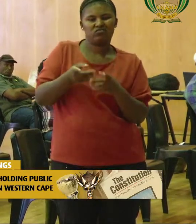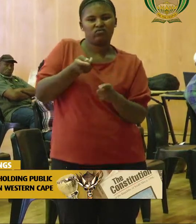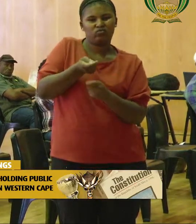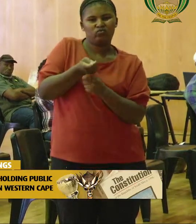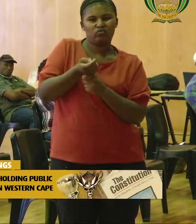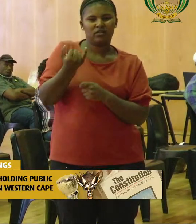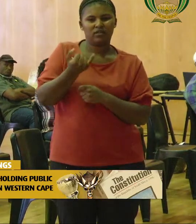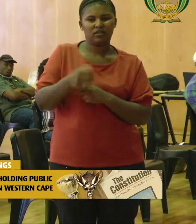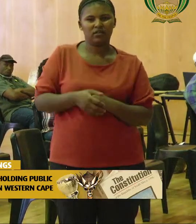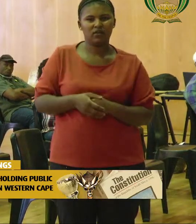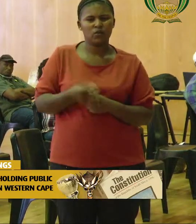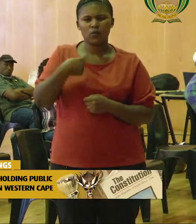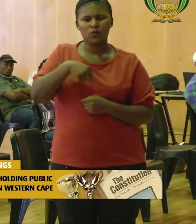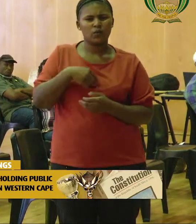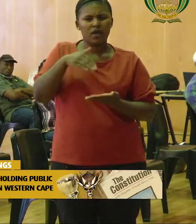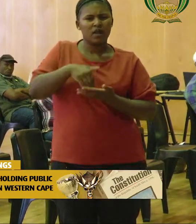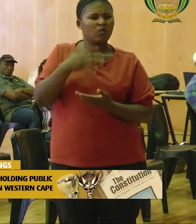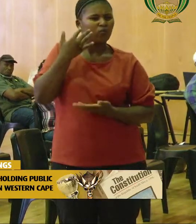Where did we get there?